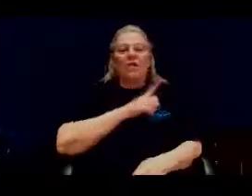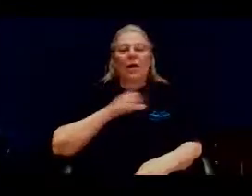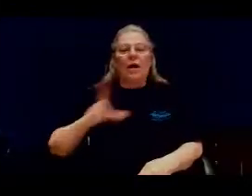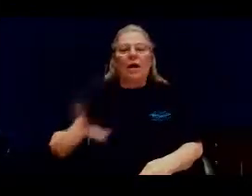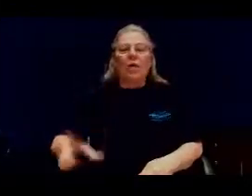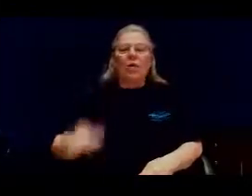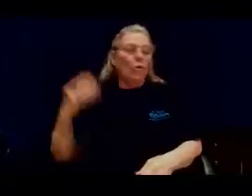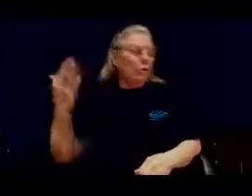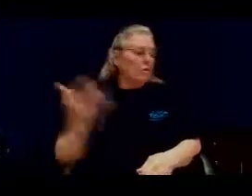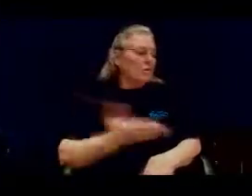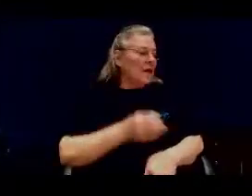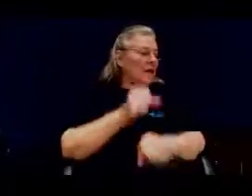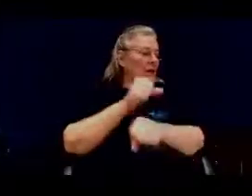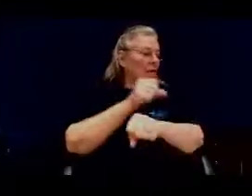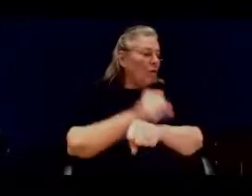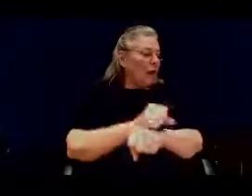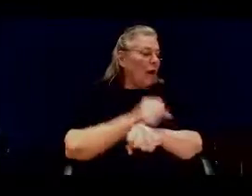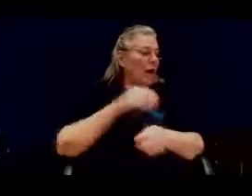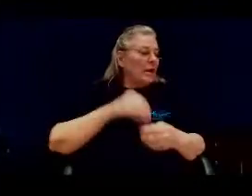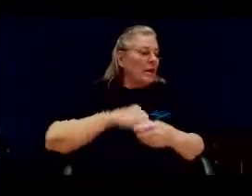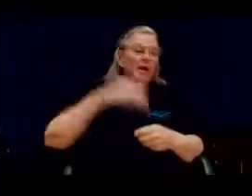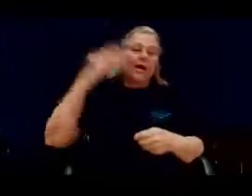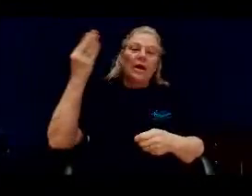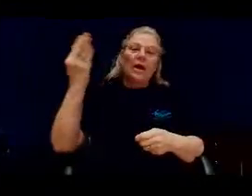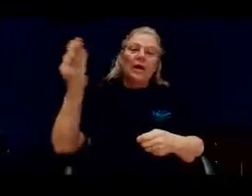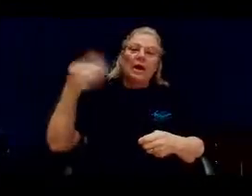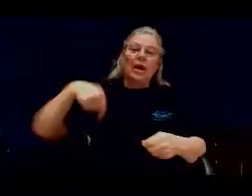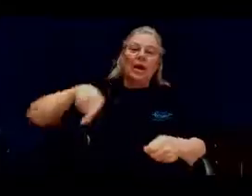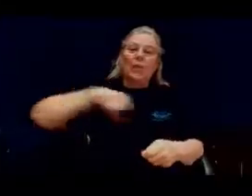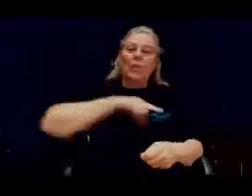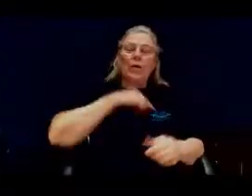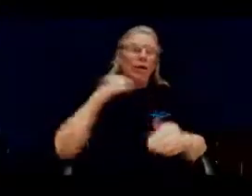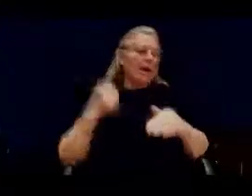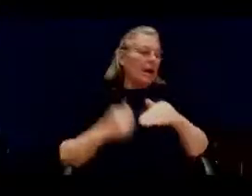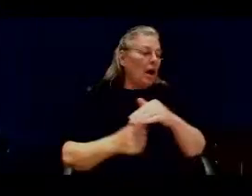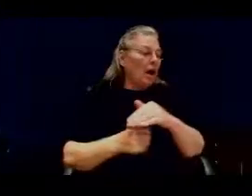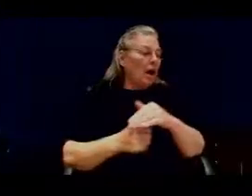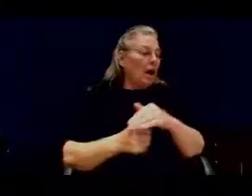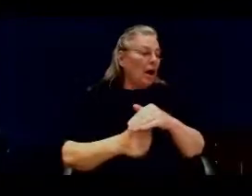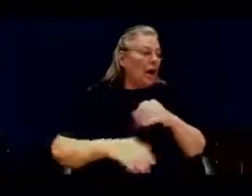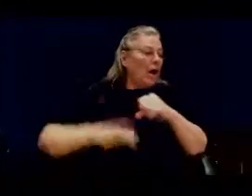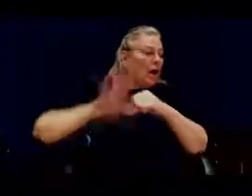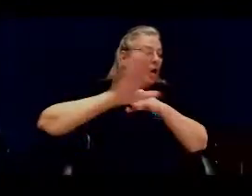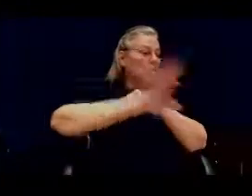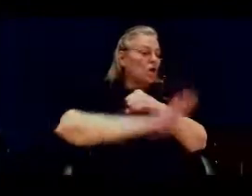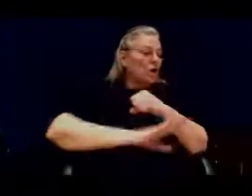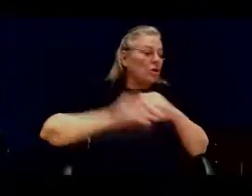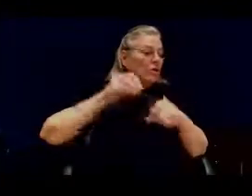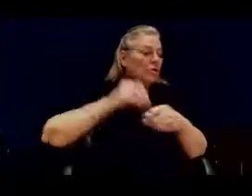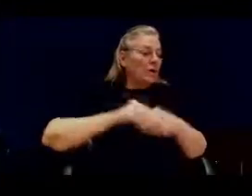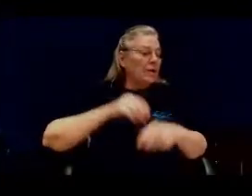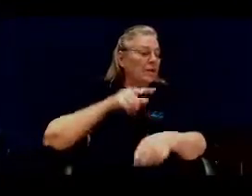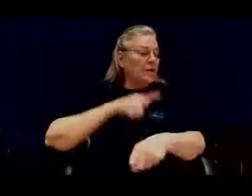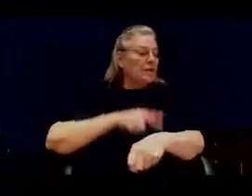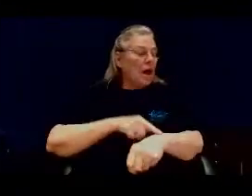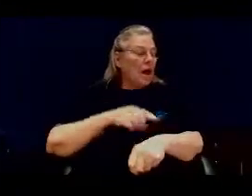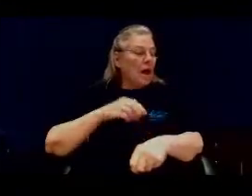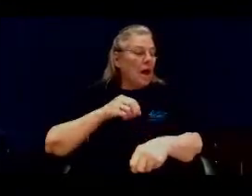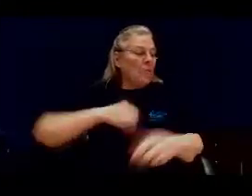The Lord's our rock, in him we hide, a shelter in the time